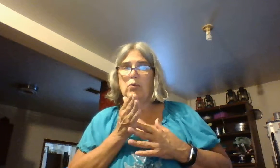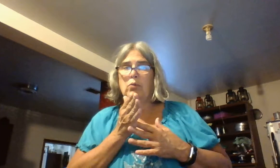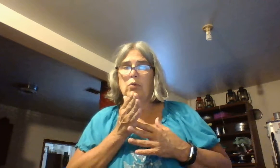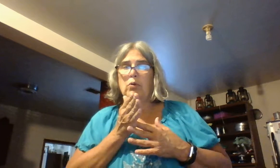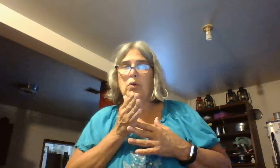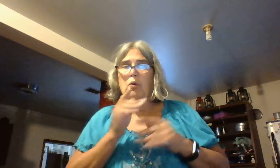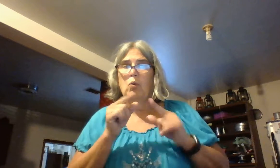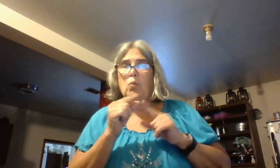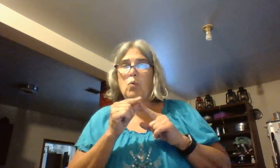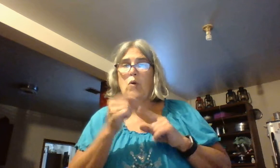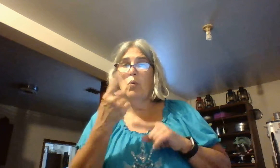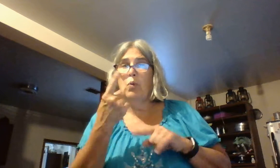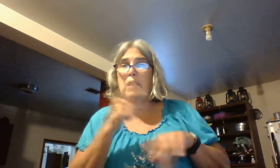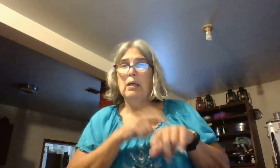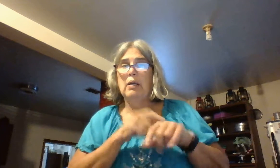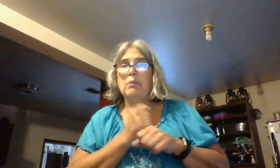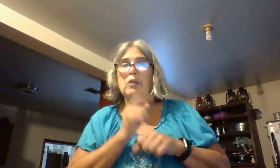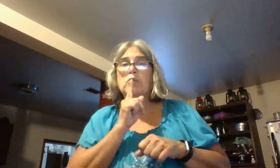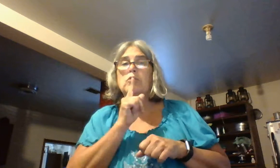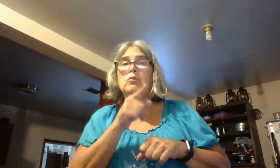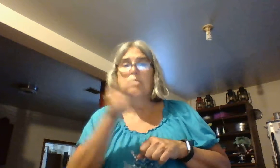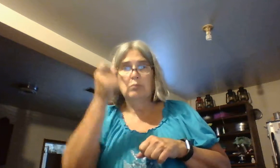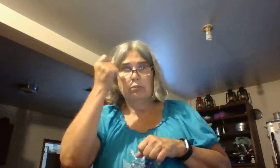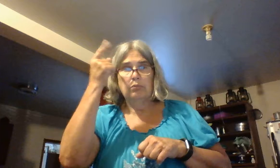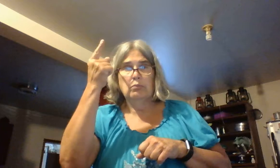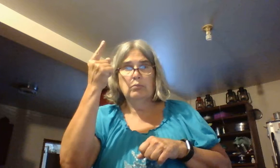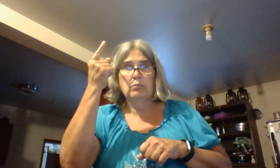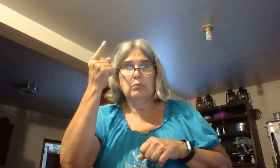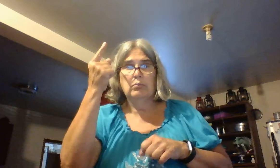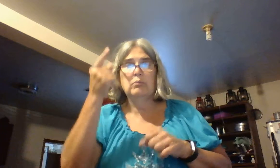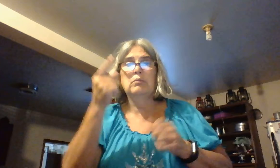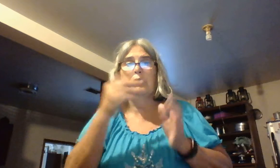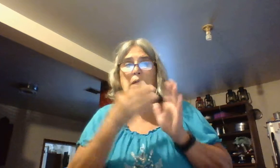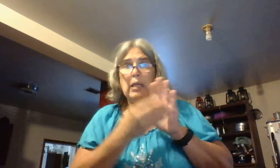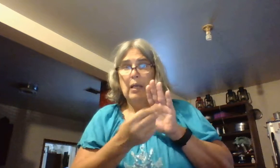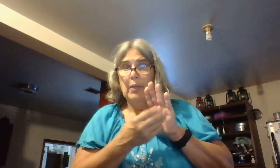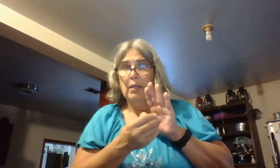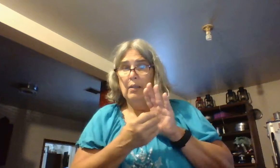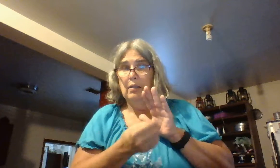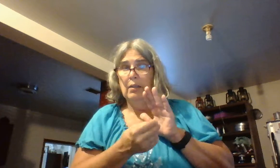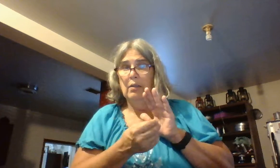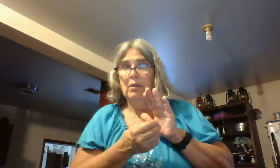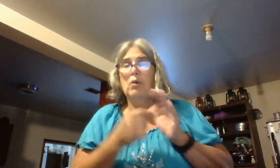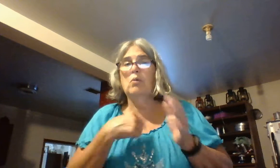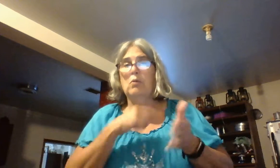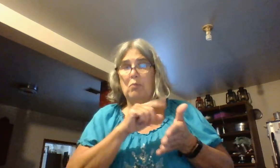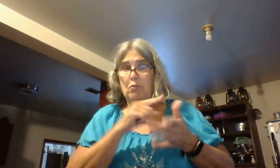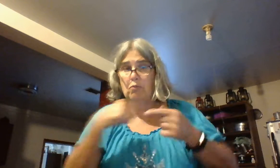at a time to make sure you understand each one of them. So copy it down as we go.